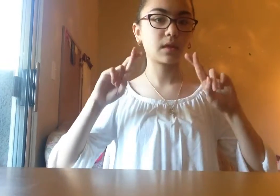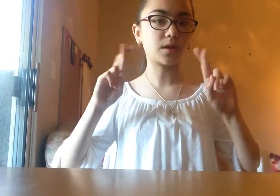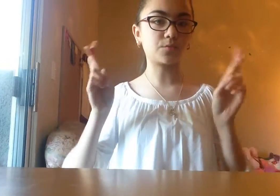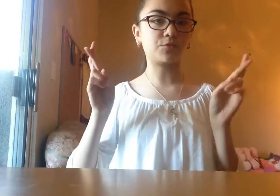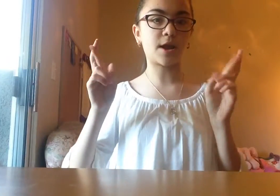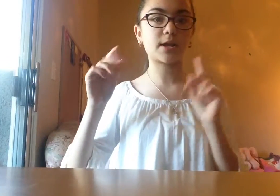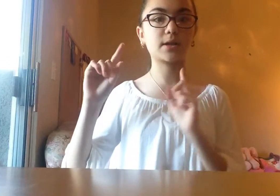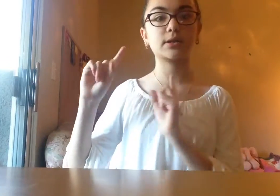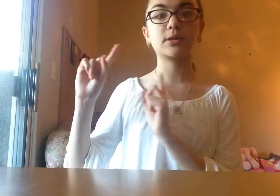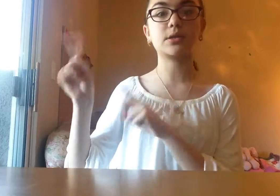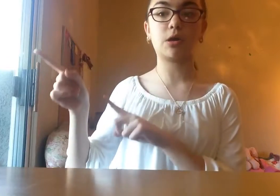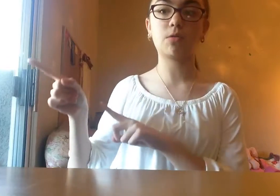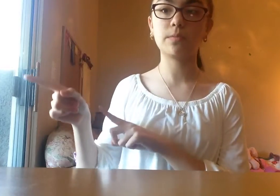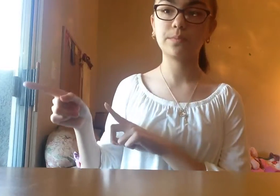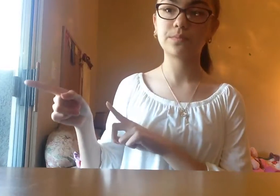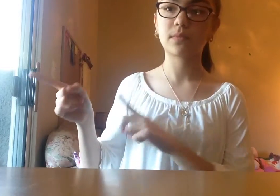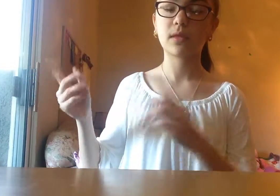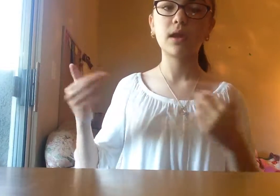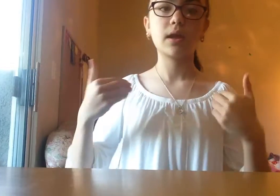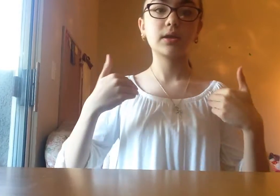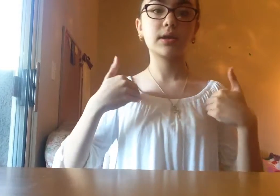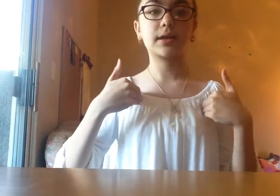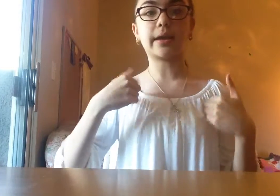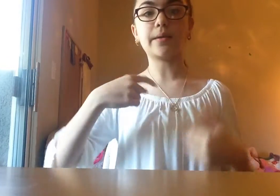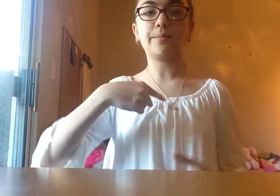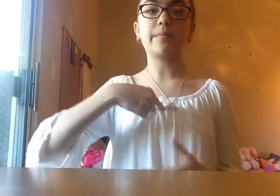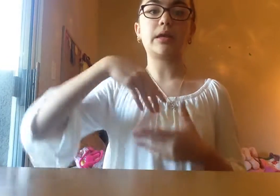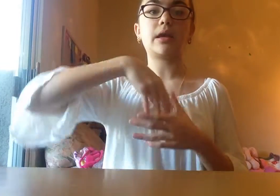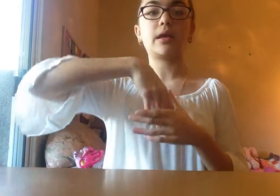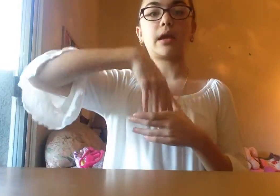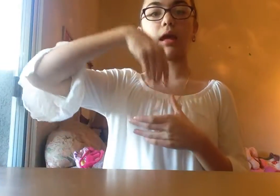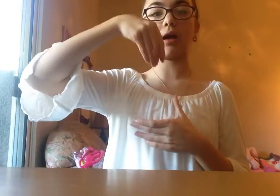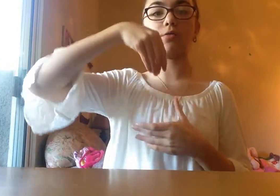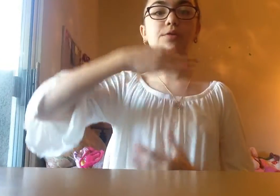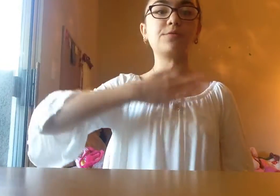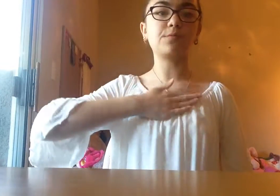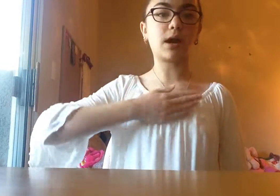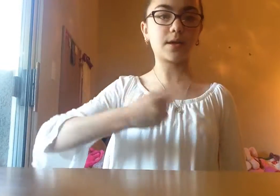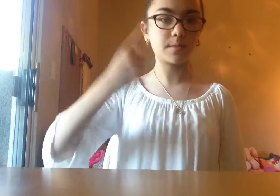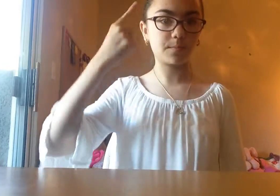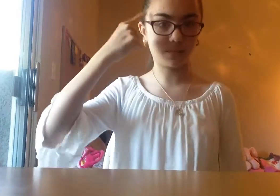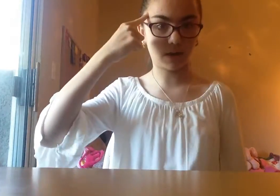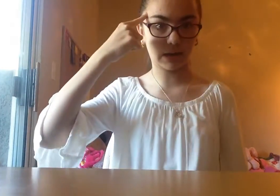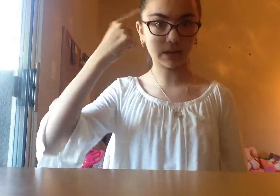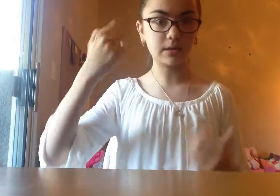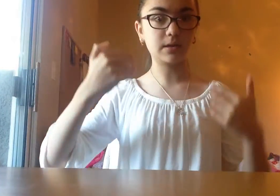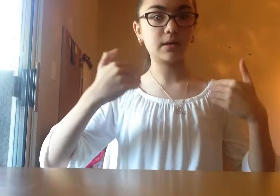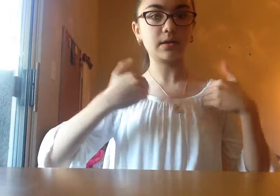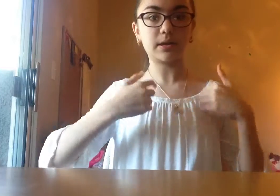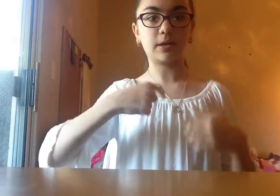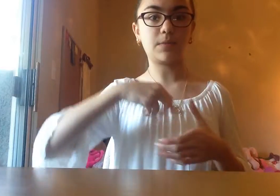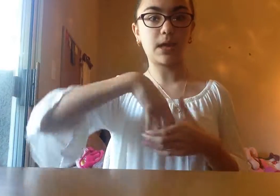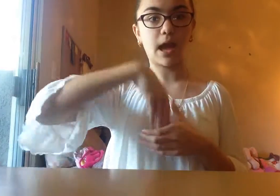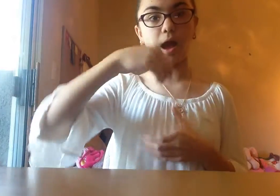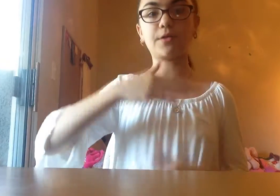I'm ready to go. Get me out of my mind. Get me out of